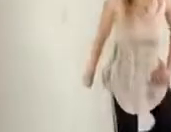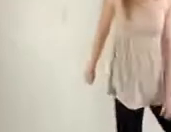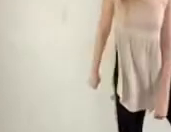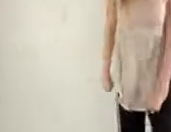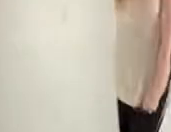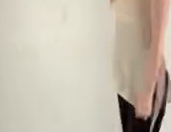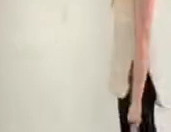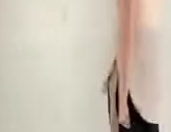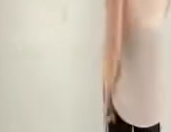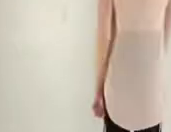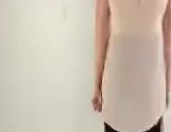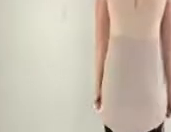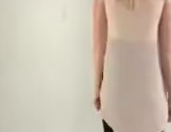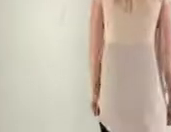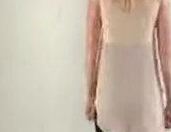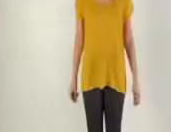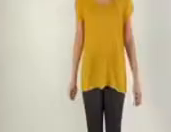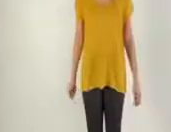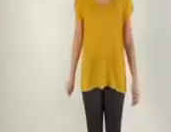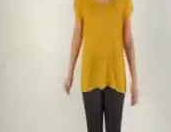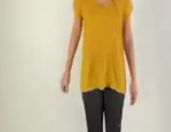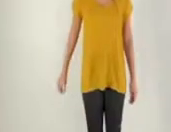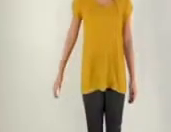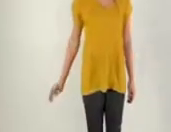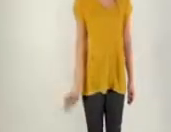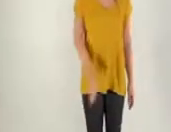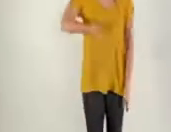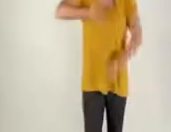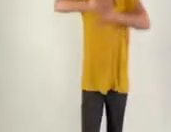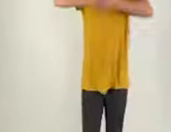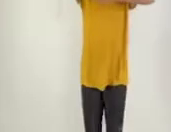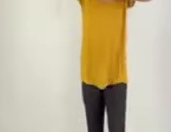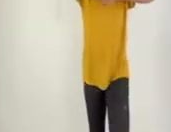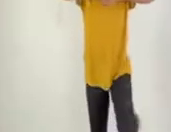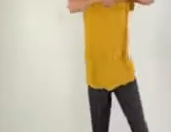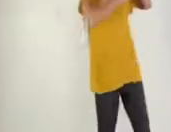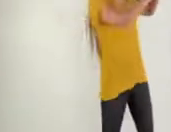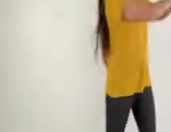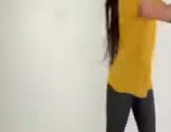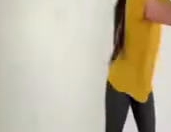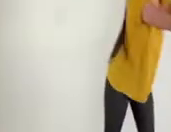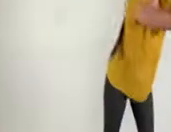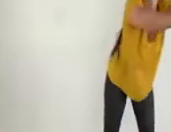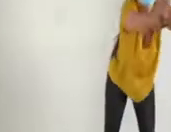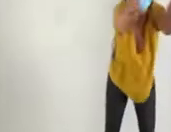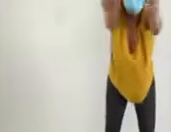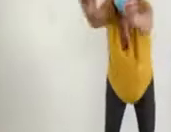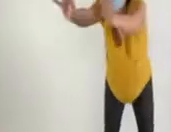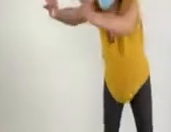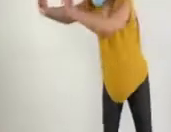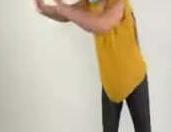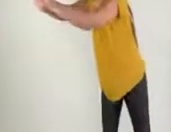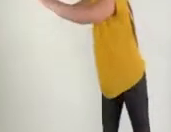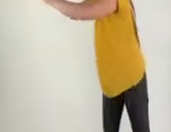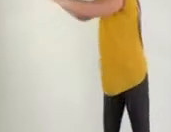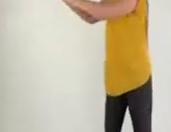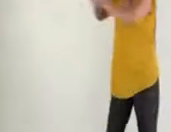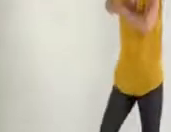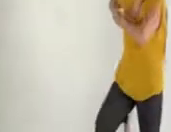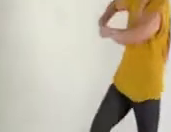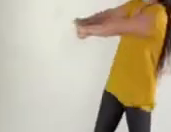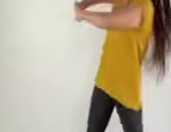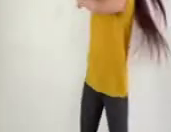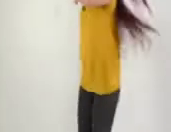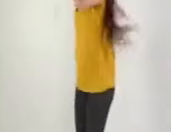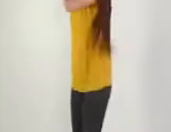We're all just trying to make a living. The lady at the pool tabs who lost all her money was not in